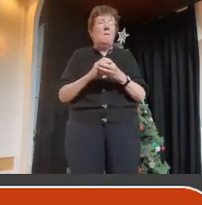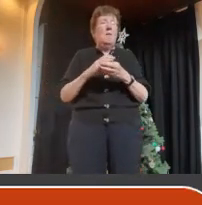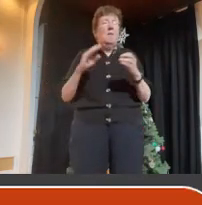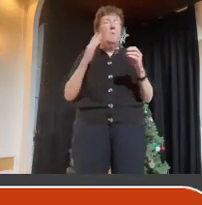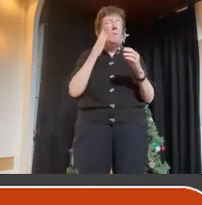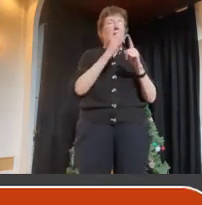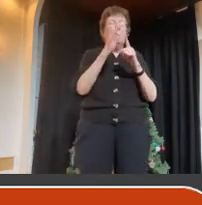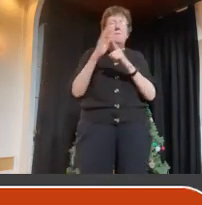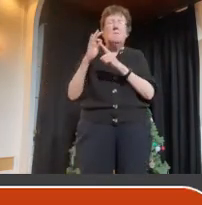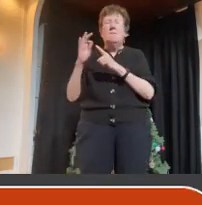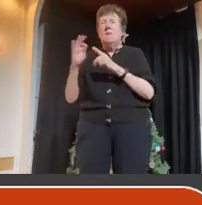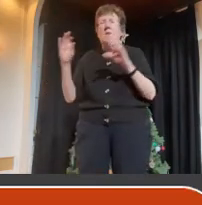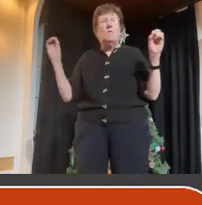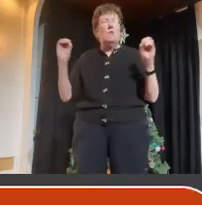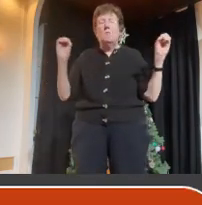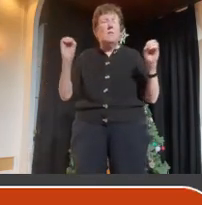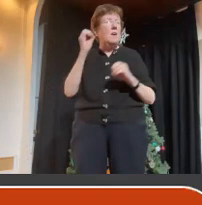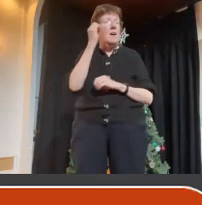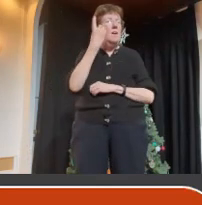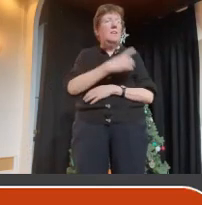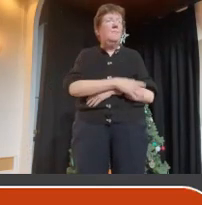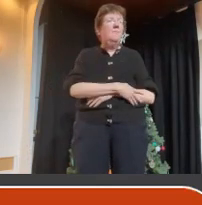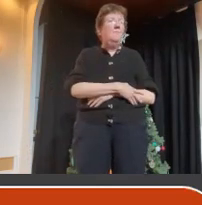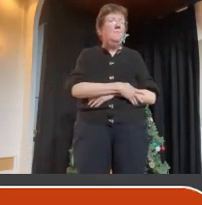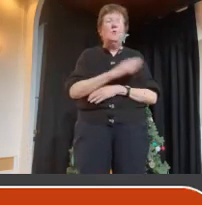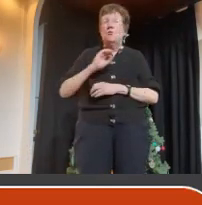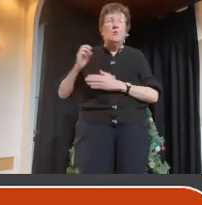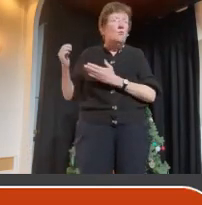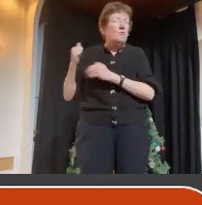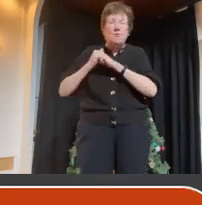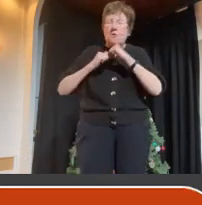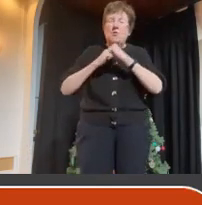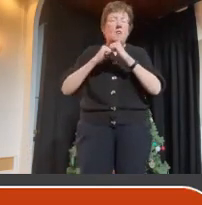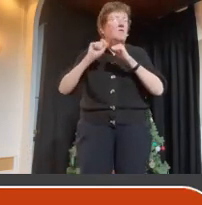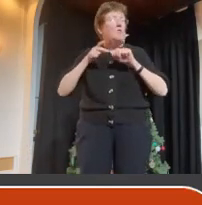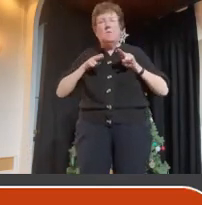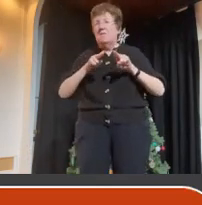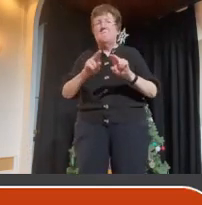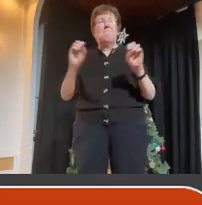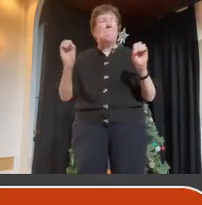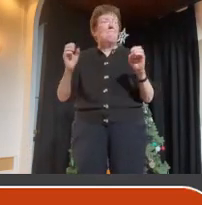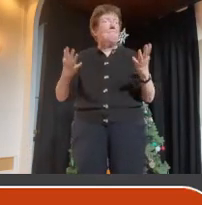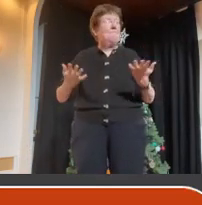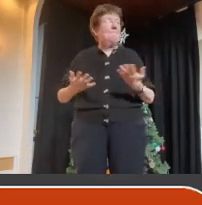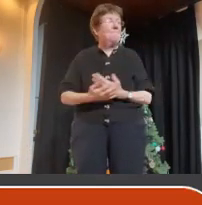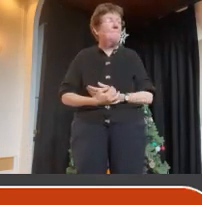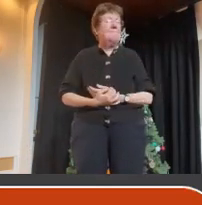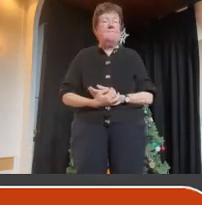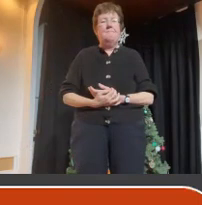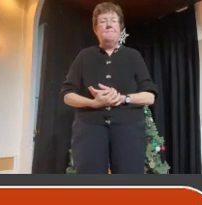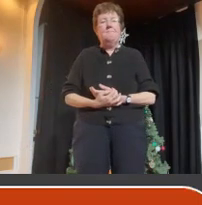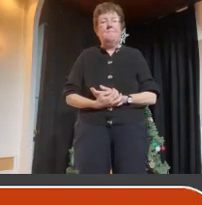may need to visit the home, and yet when we interviewed people about what they do, what the services are, what provision is, there's